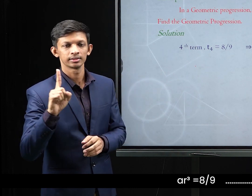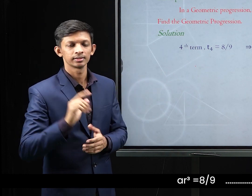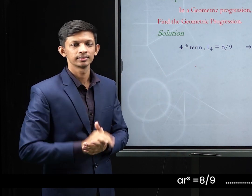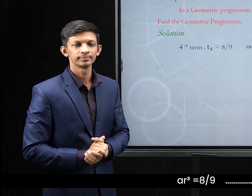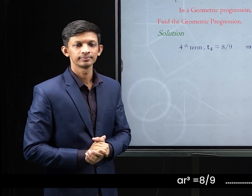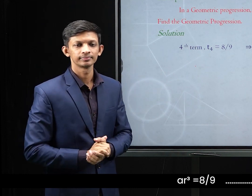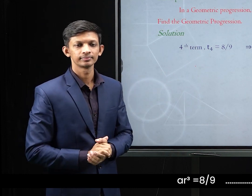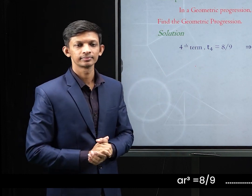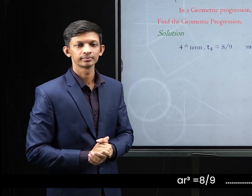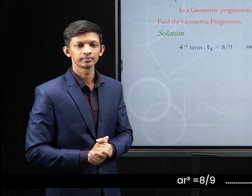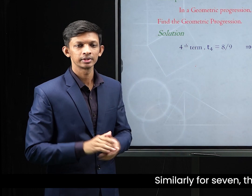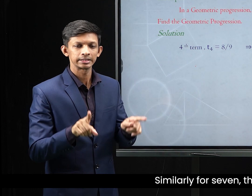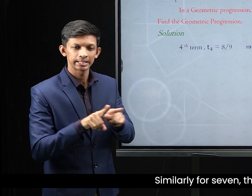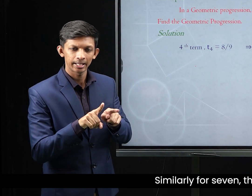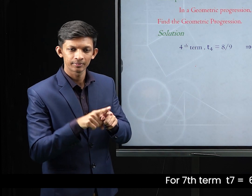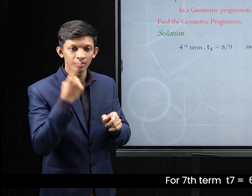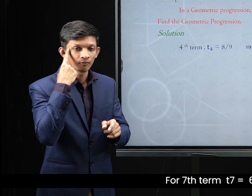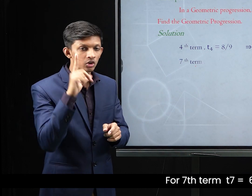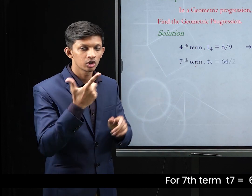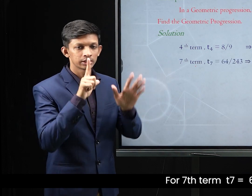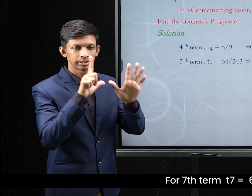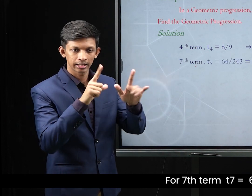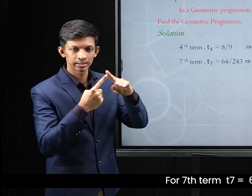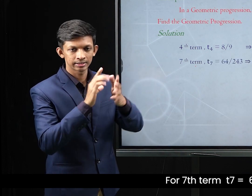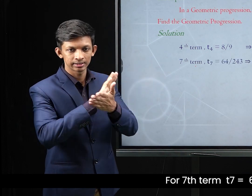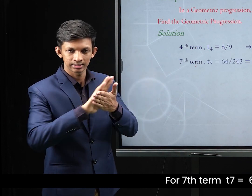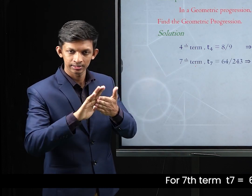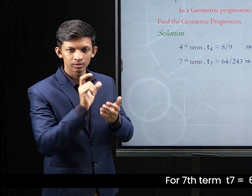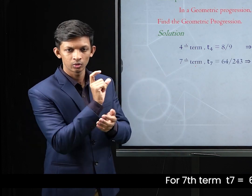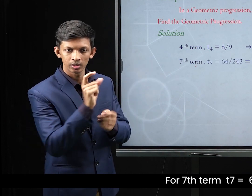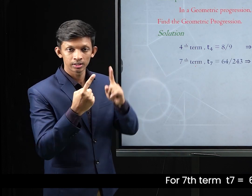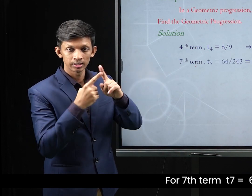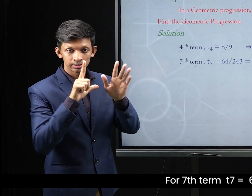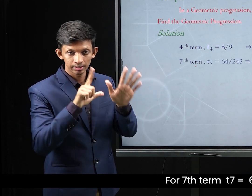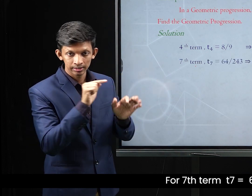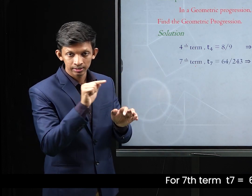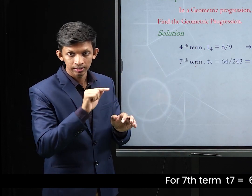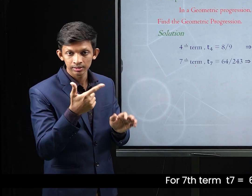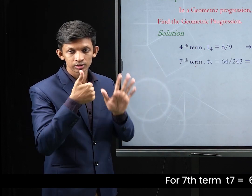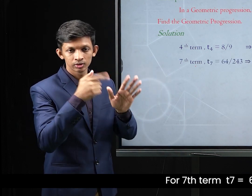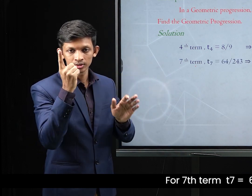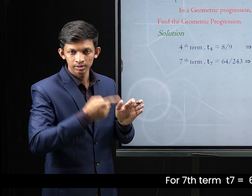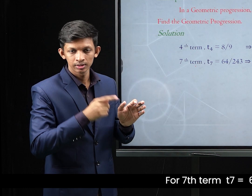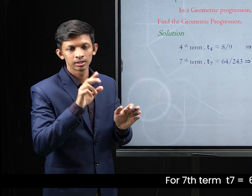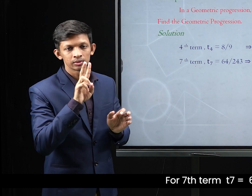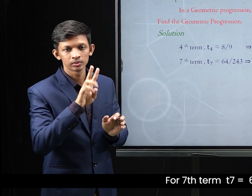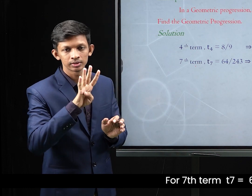Consider it as equation 1. Similarly, for seventh term T7 is equal to 64 by